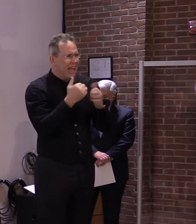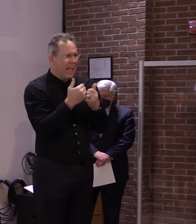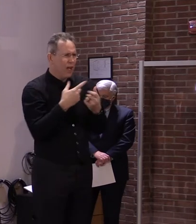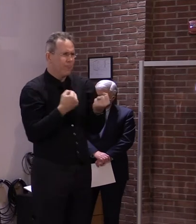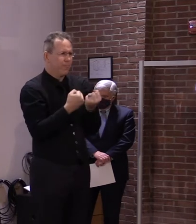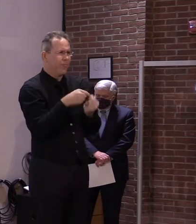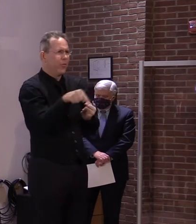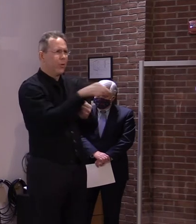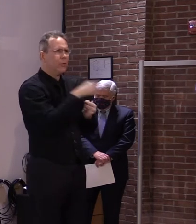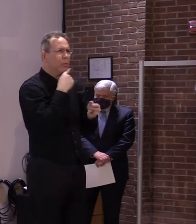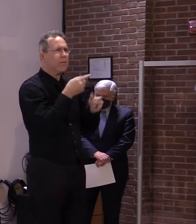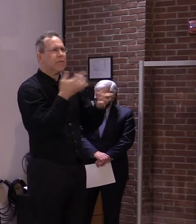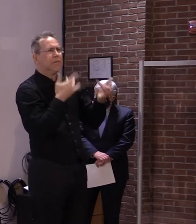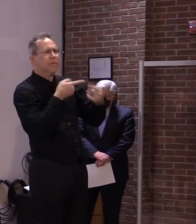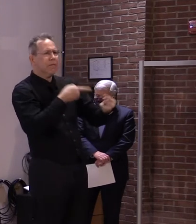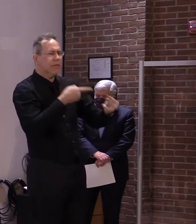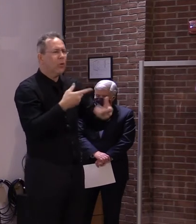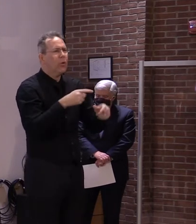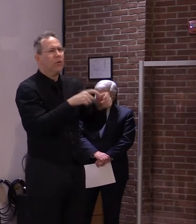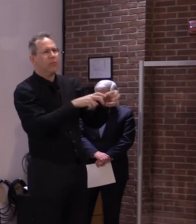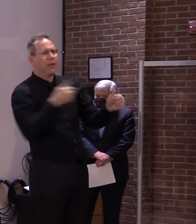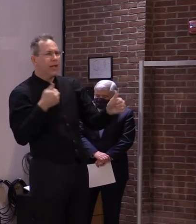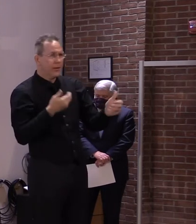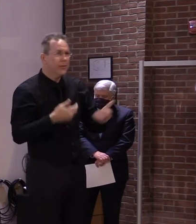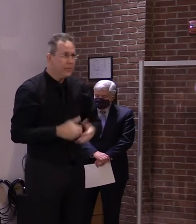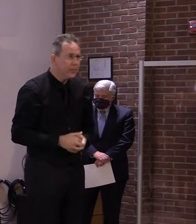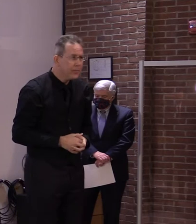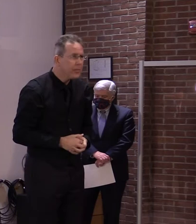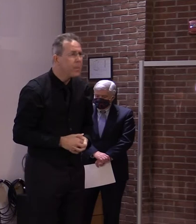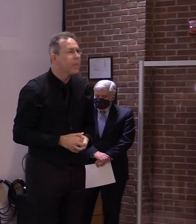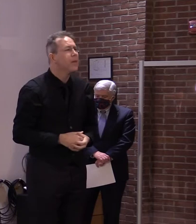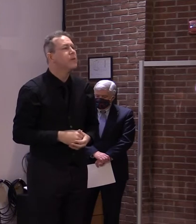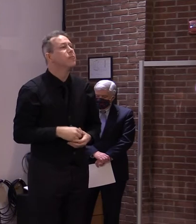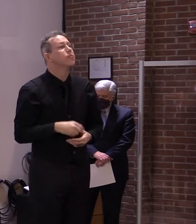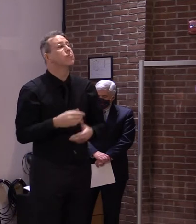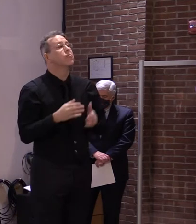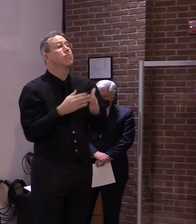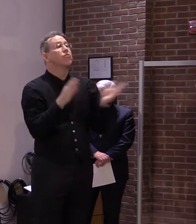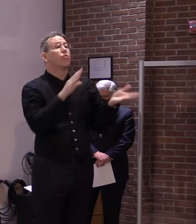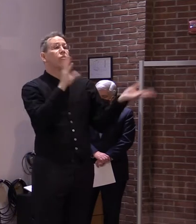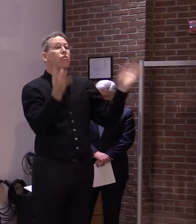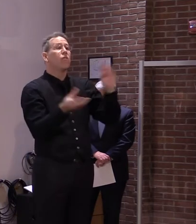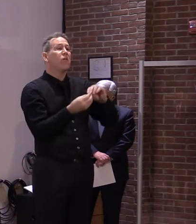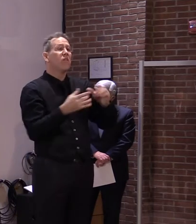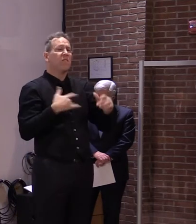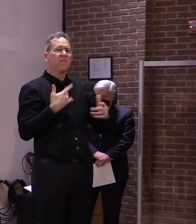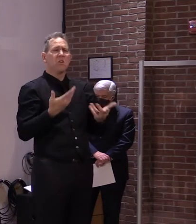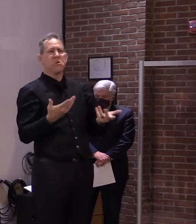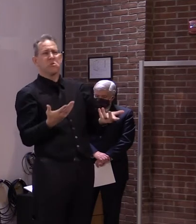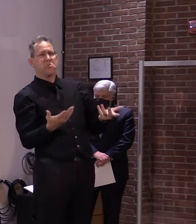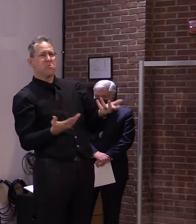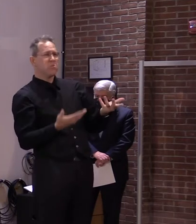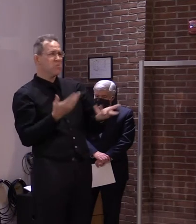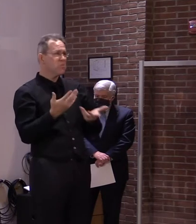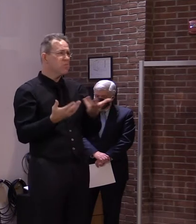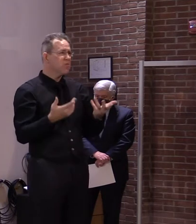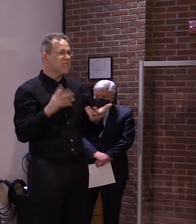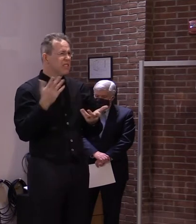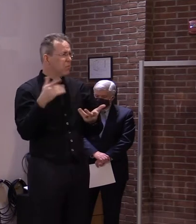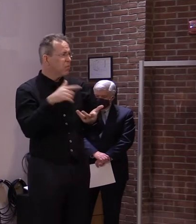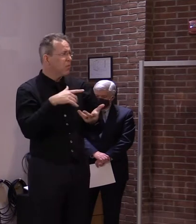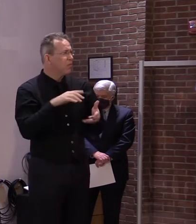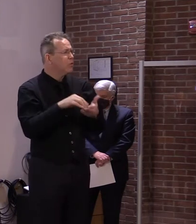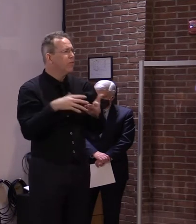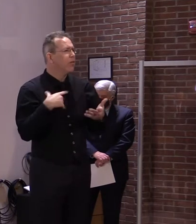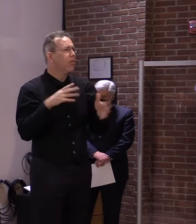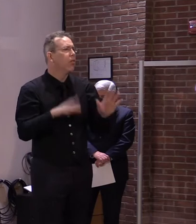principle summarized it this way the general disposition of the students seems to have become much more passive class conversations are